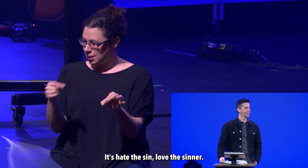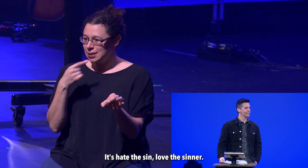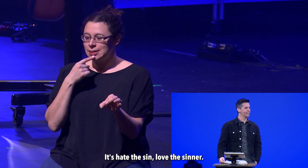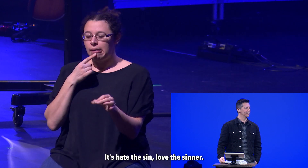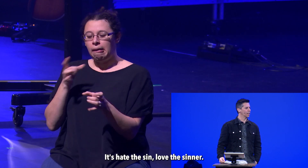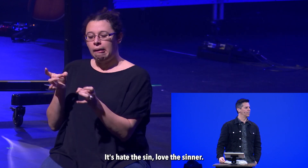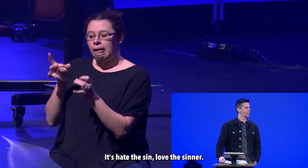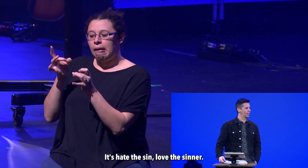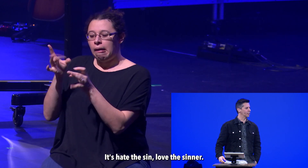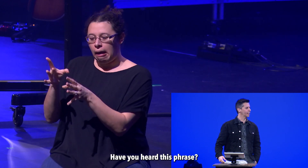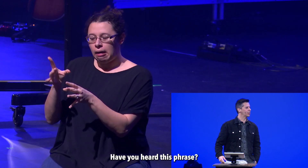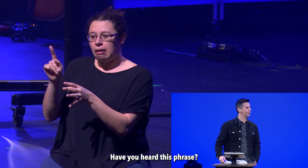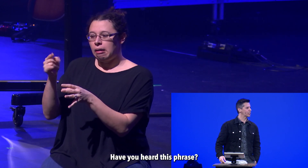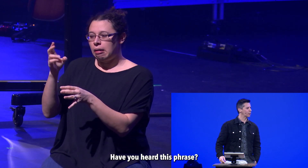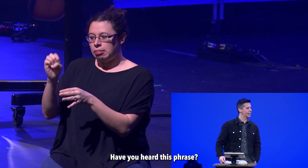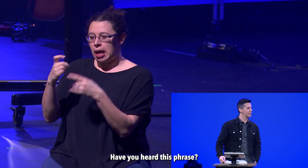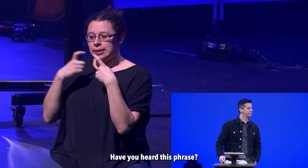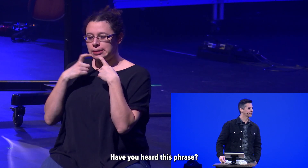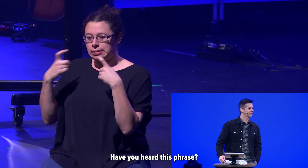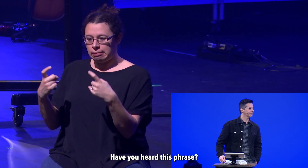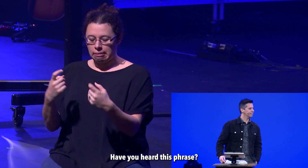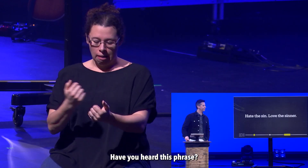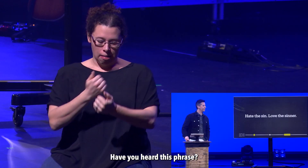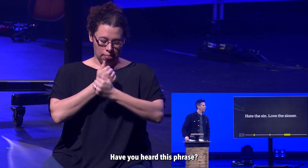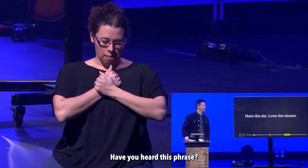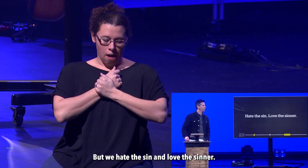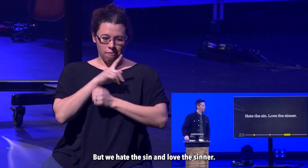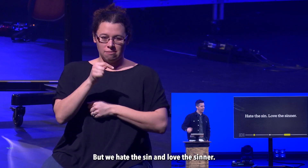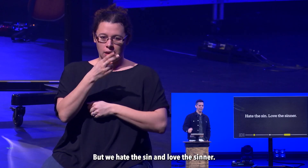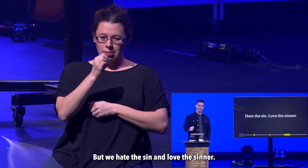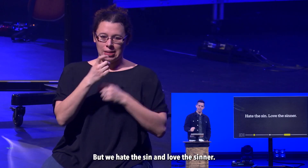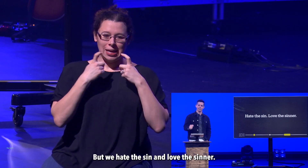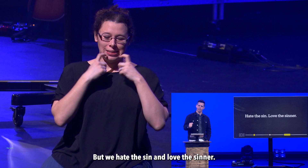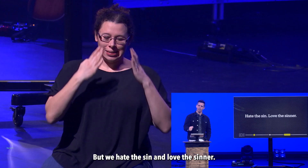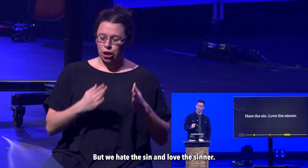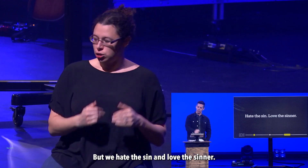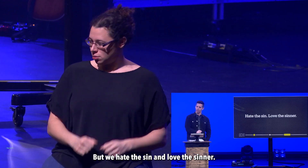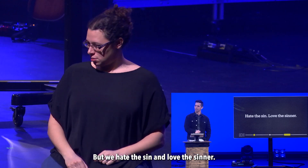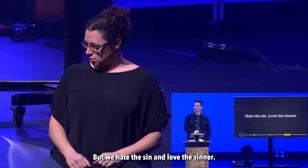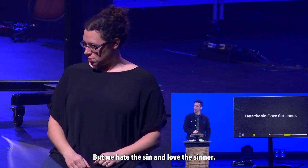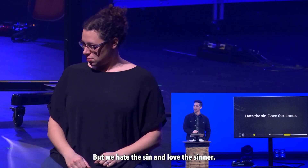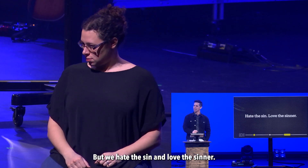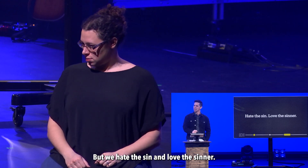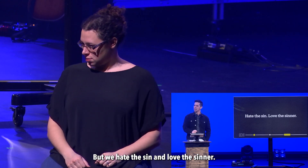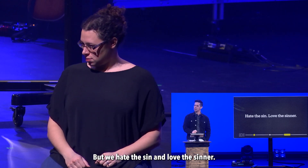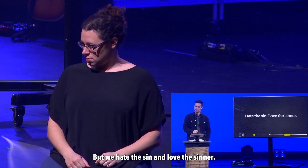the sin, love the sinner. Have you heard this phrase? Well, we hate the sin and love the sinner.